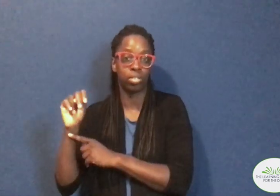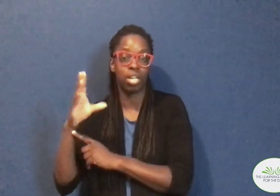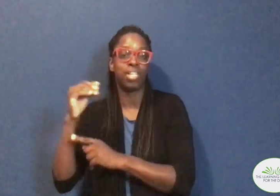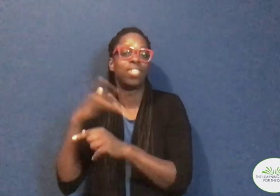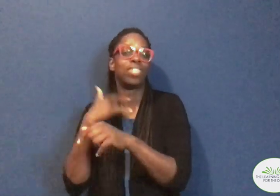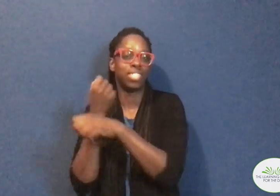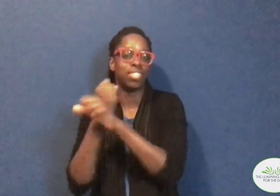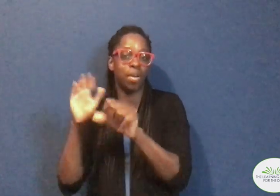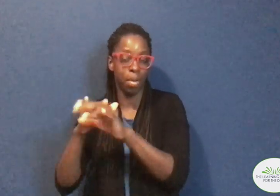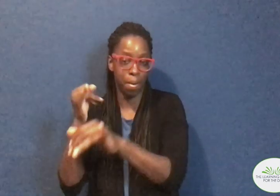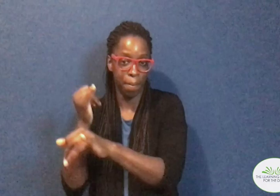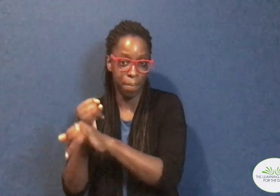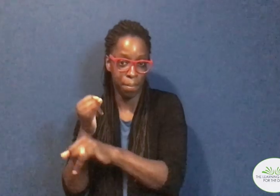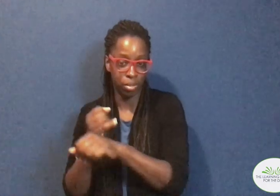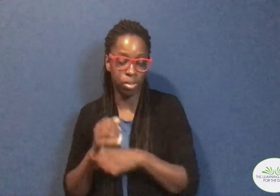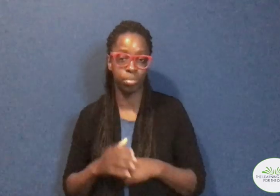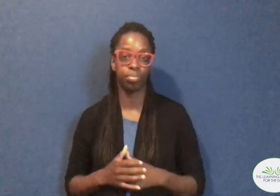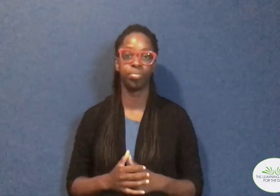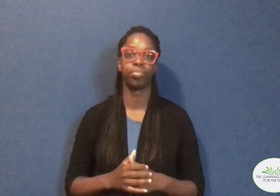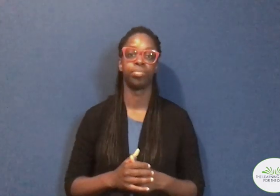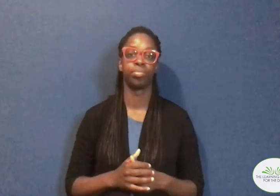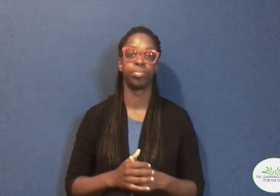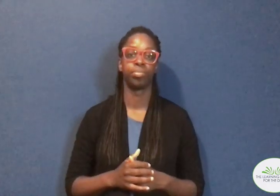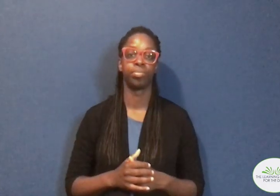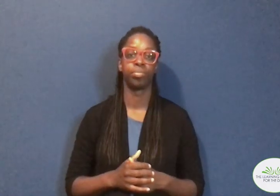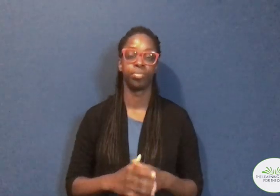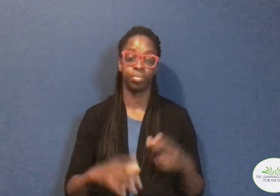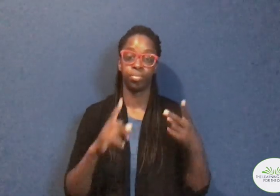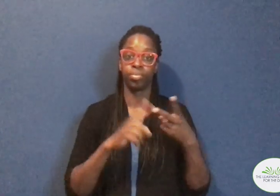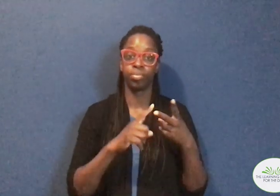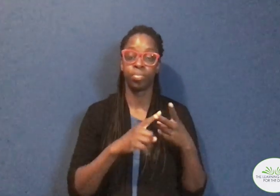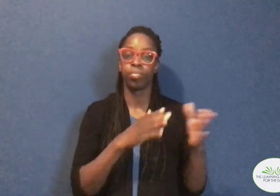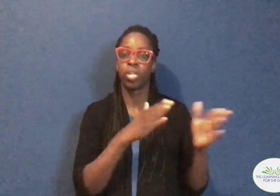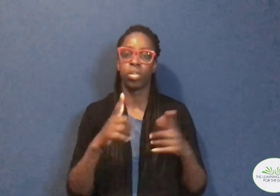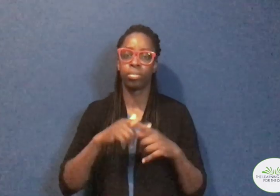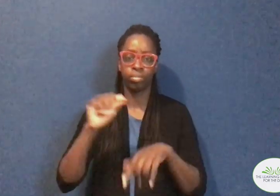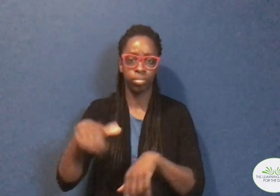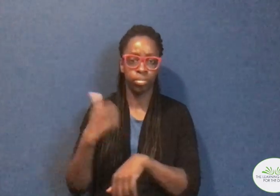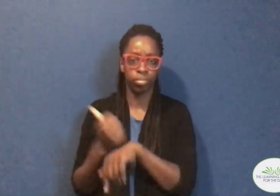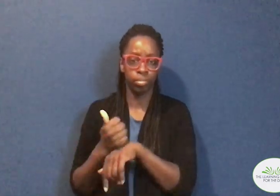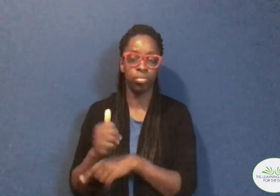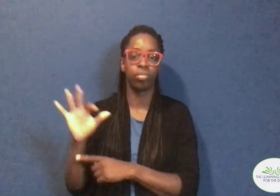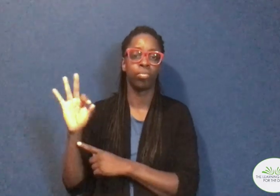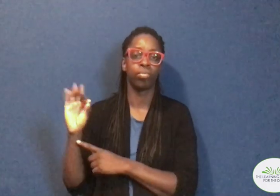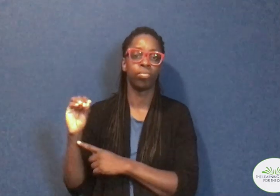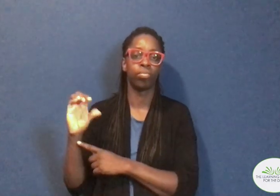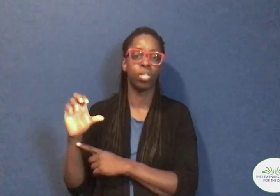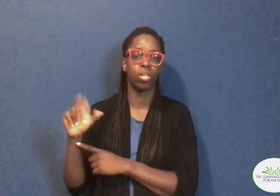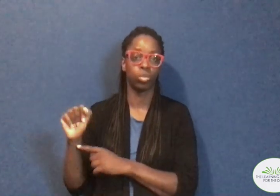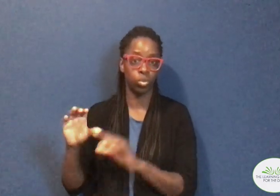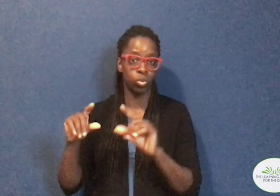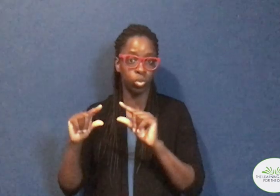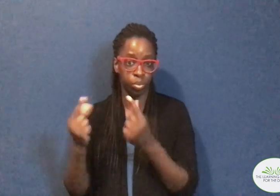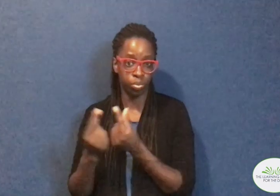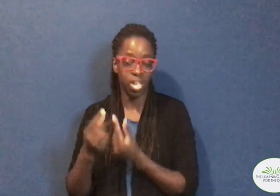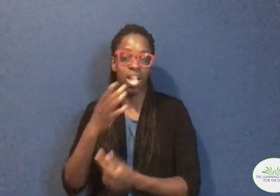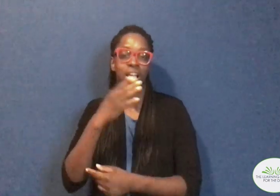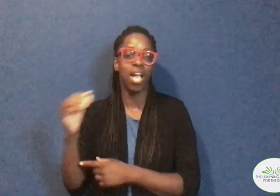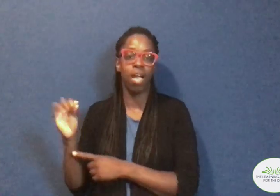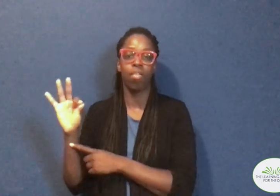independent facilitator, to listen to personal stories and seek recommendations on ways that we can reduce bias, eliminate racism, and